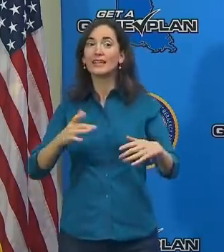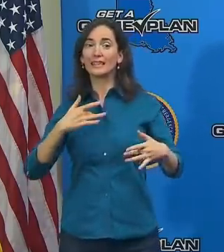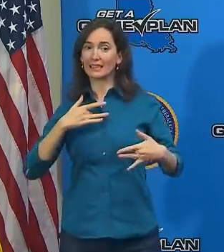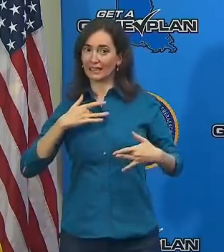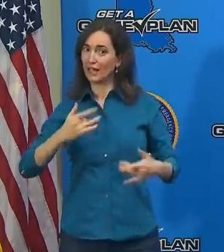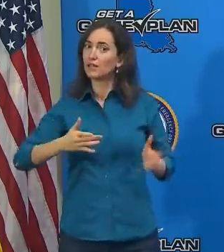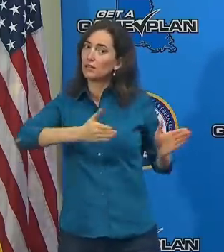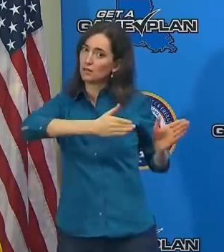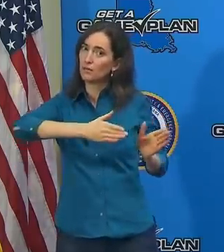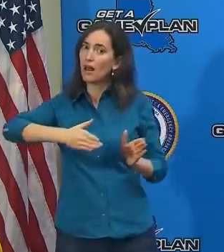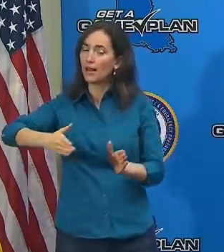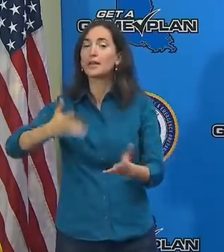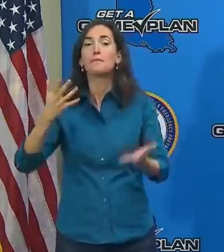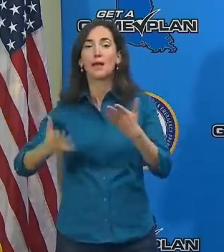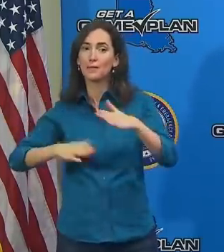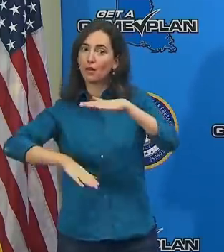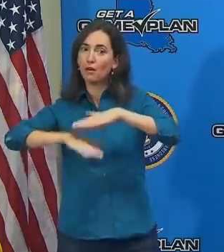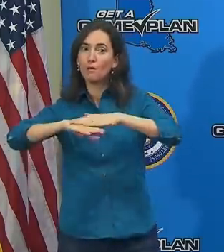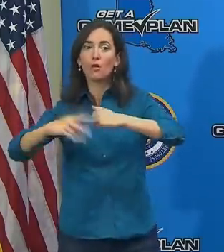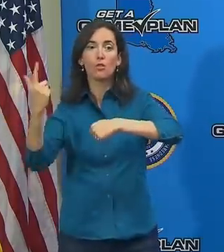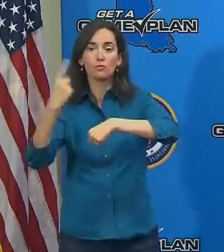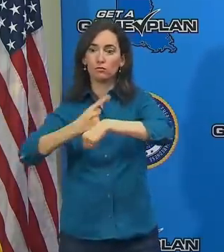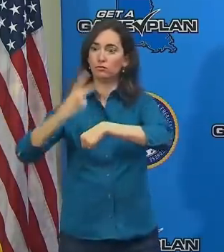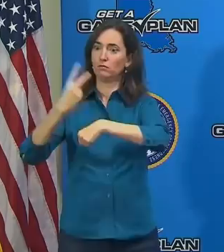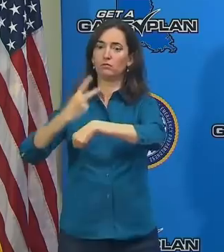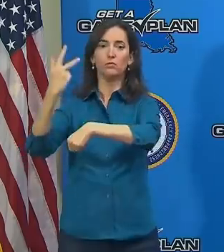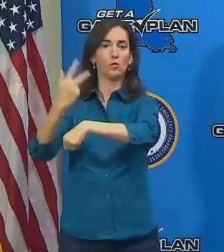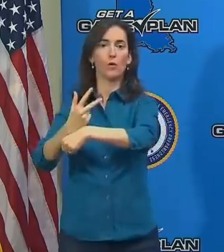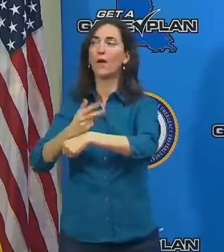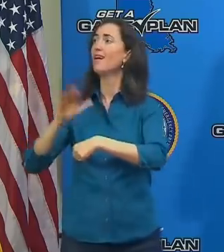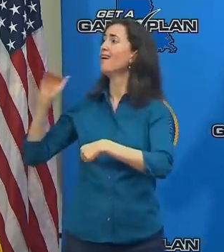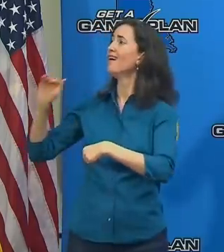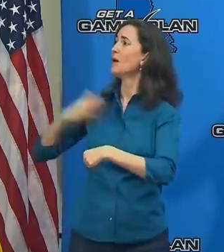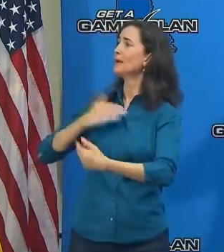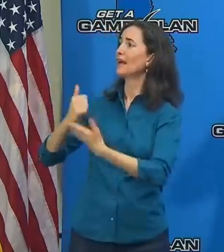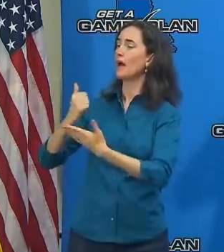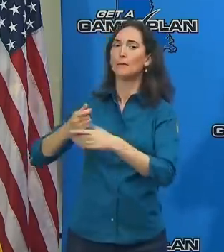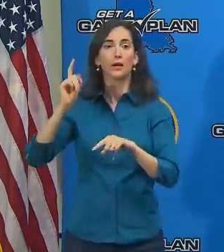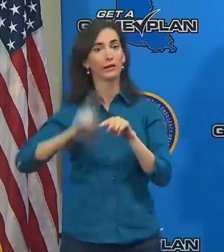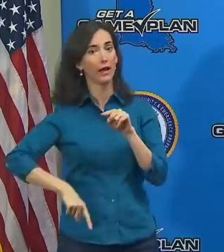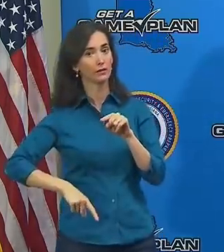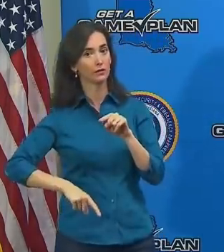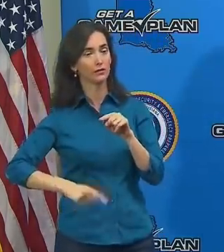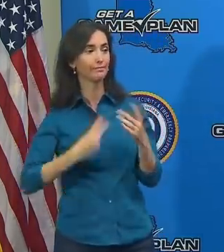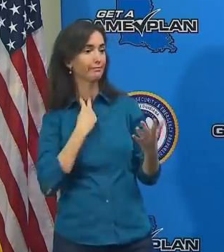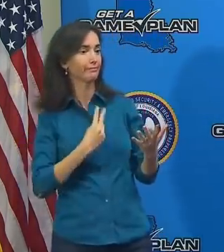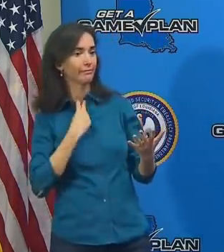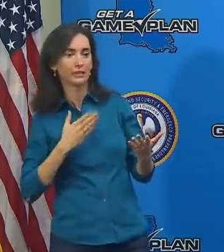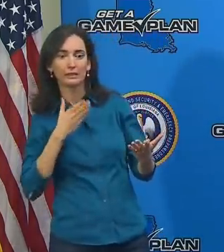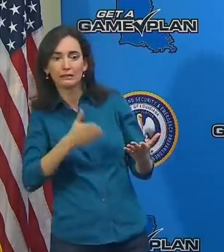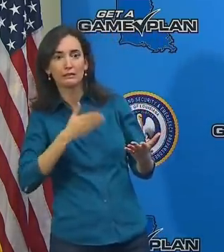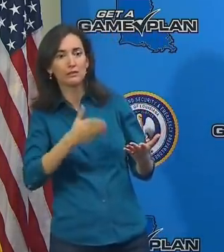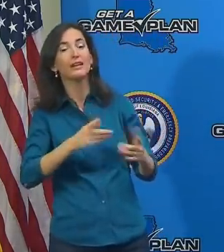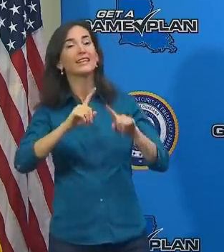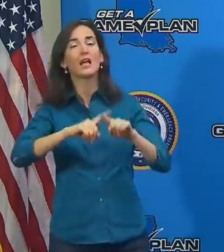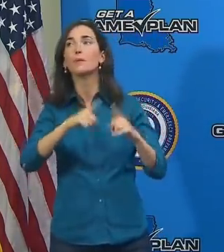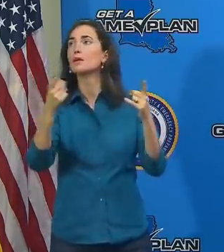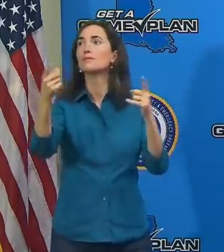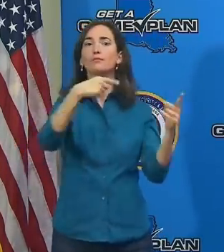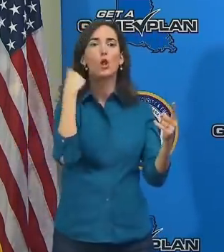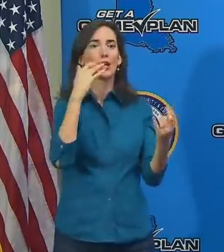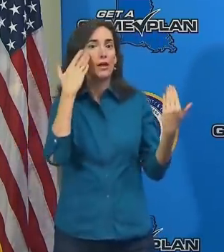time that it may take in order to get first responders to you, depending upon conditions.